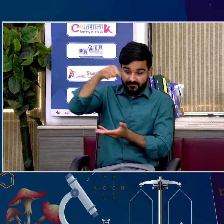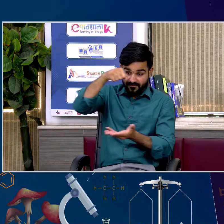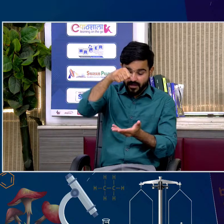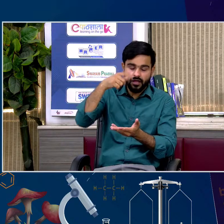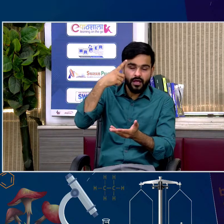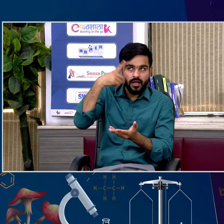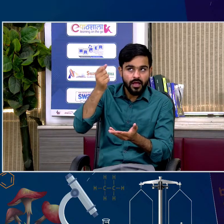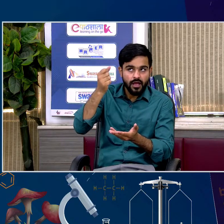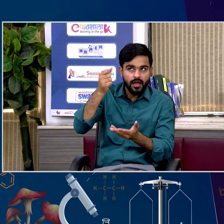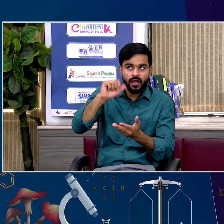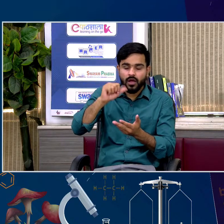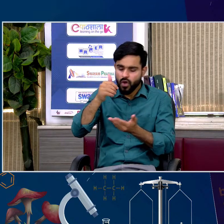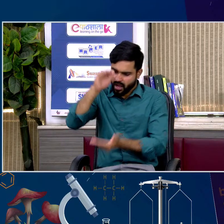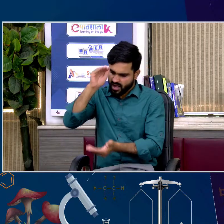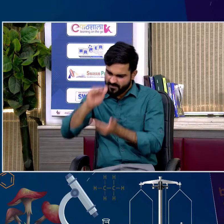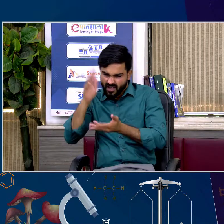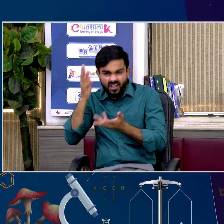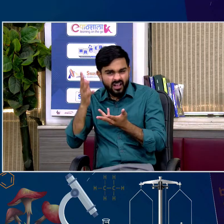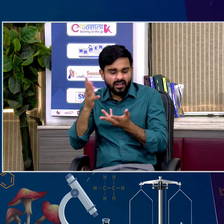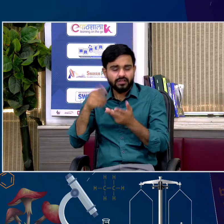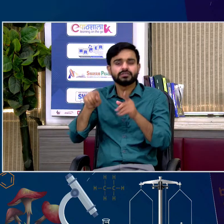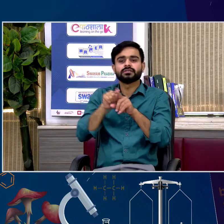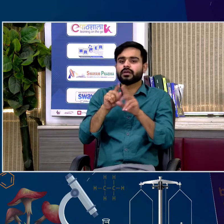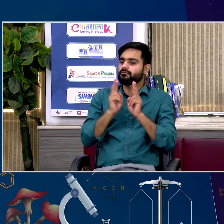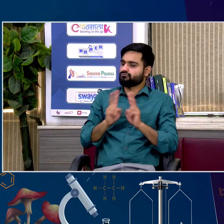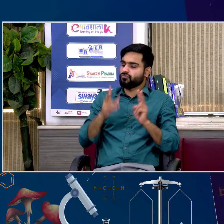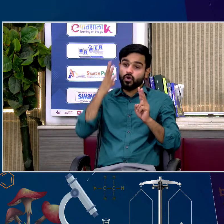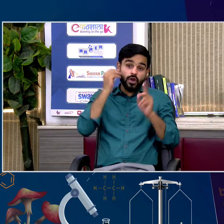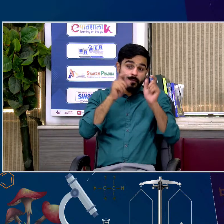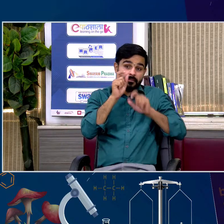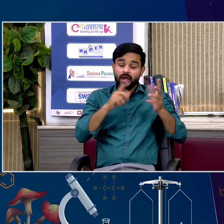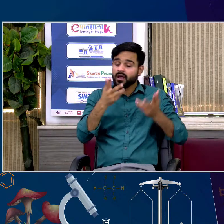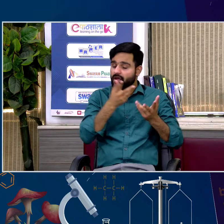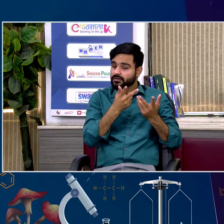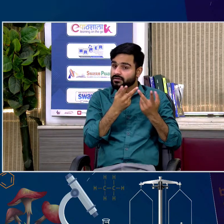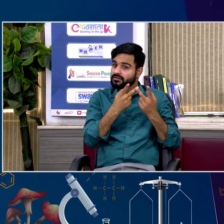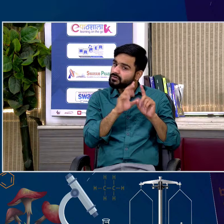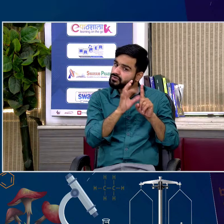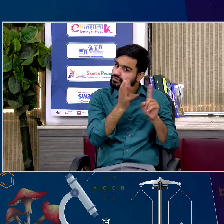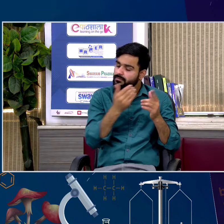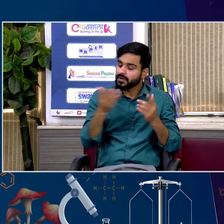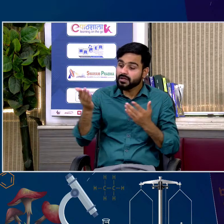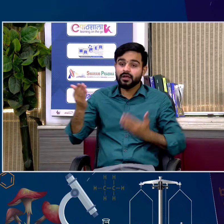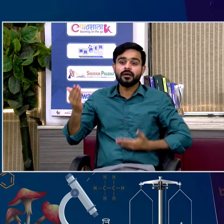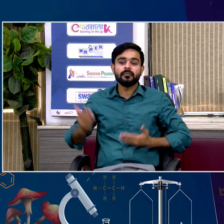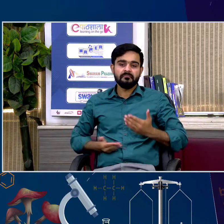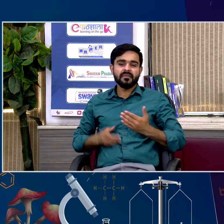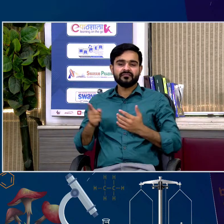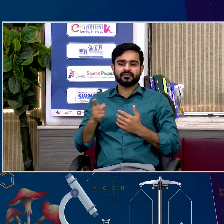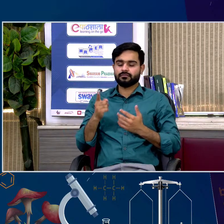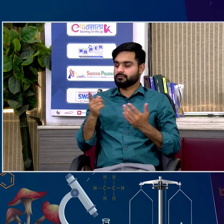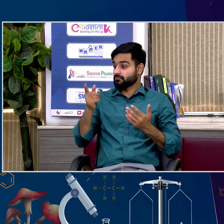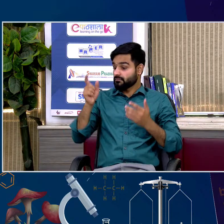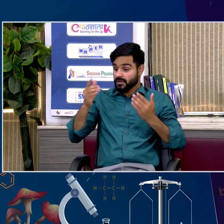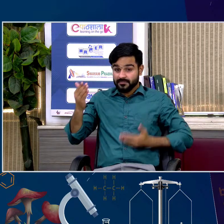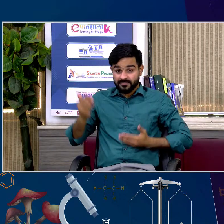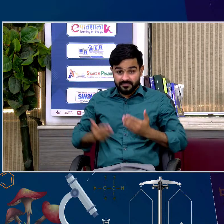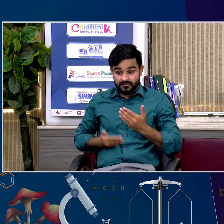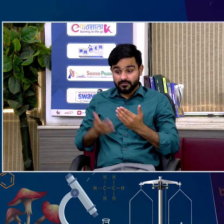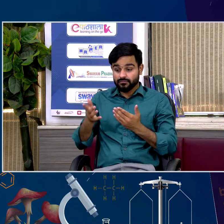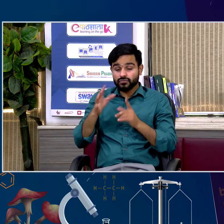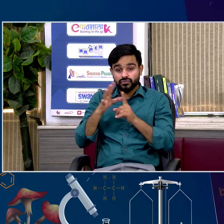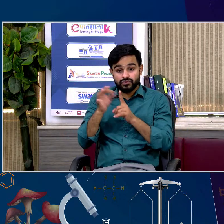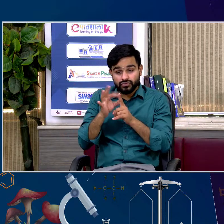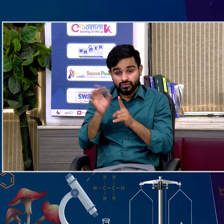memory of a non-autistic child. Now, this is not willful behavior. This is not this is not that the child is doing